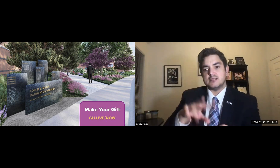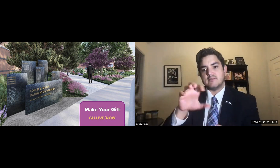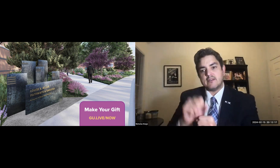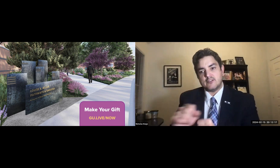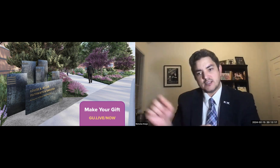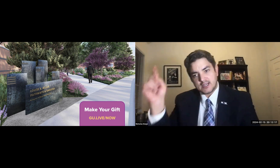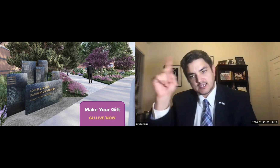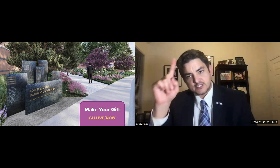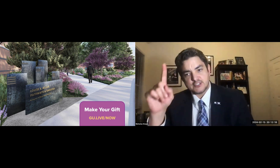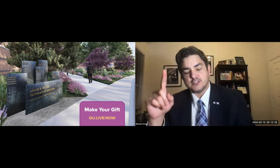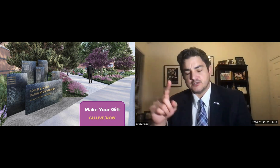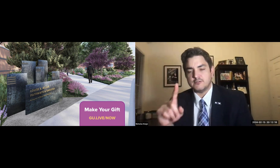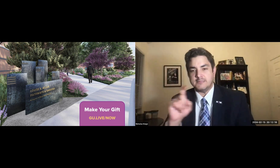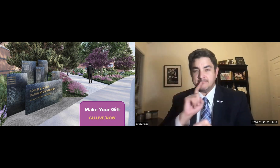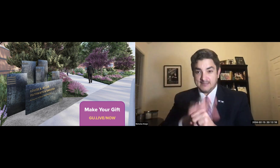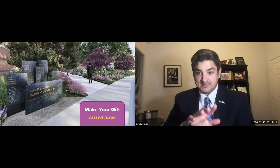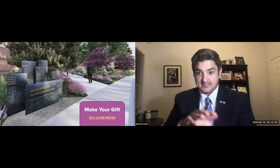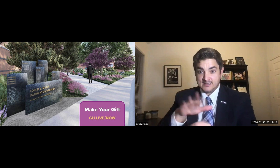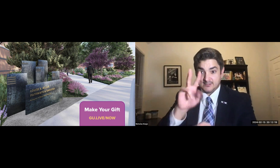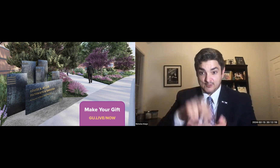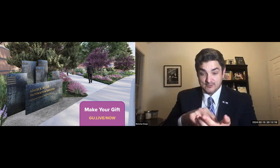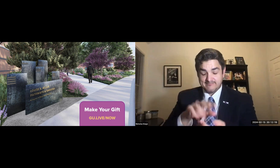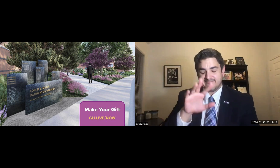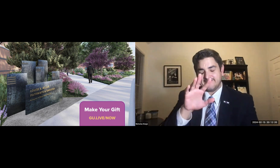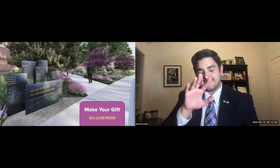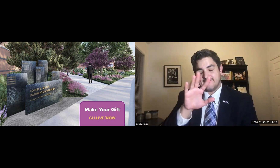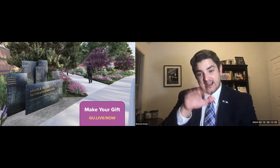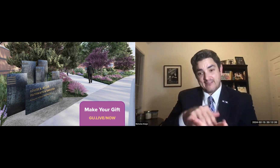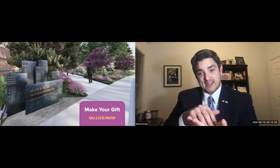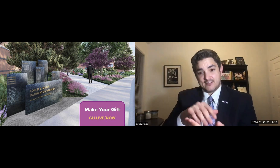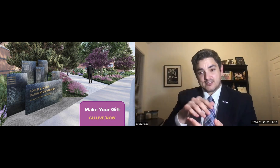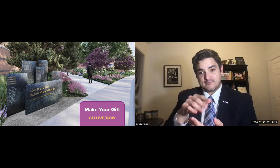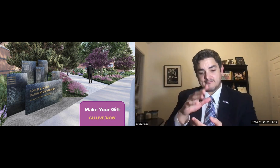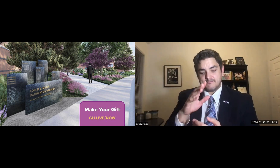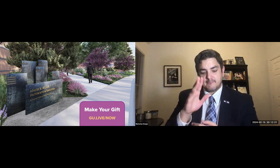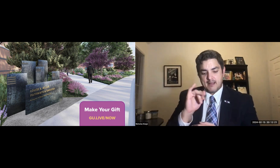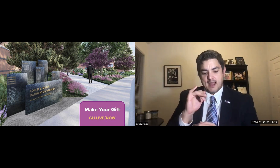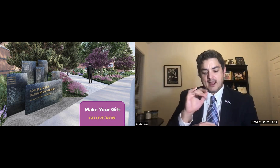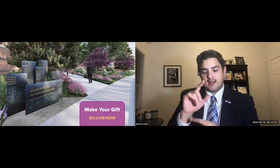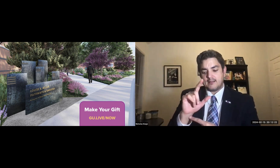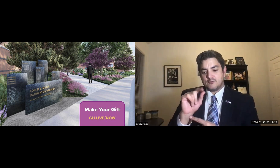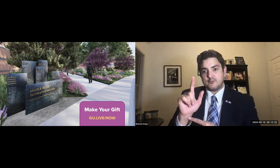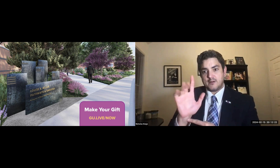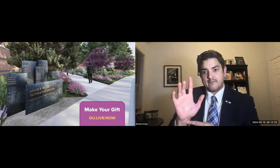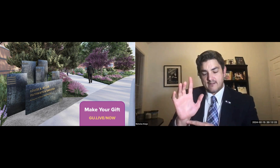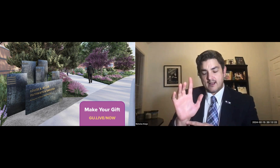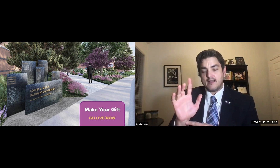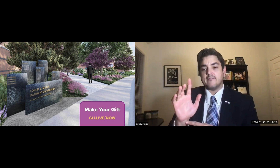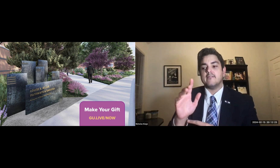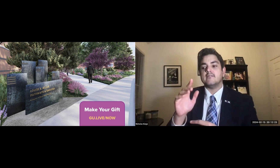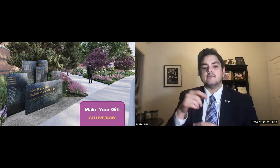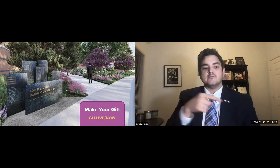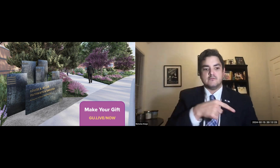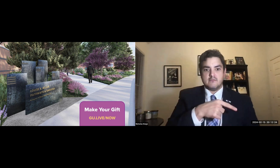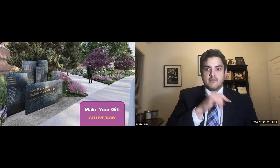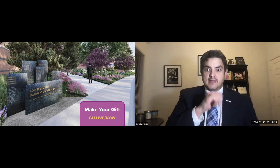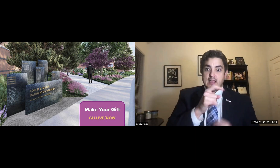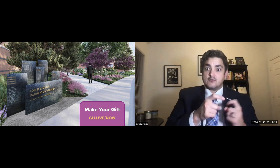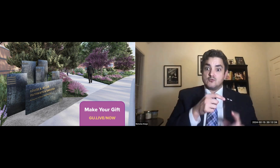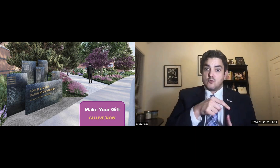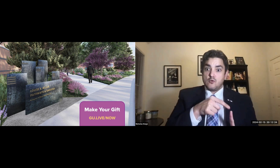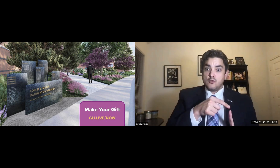period. So they could give $2,500 this year, $2,500 next year, for a total of $5,000 by the